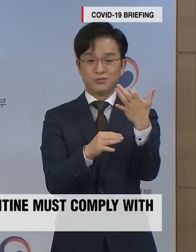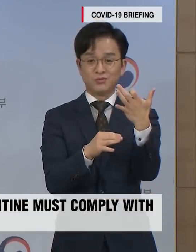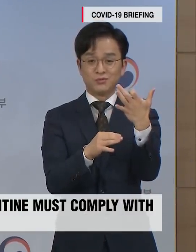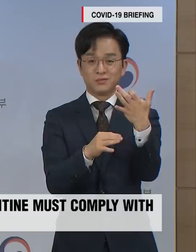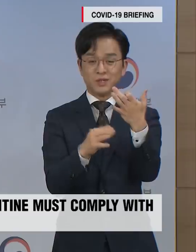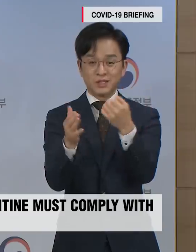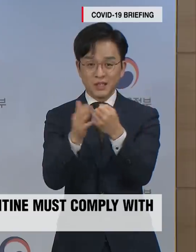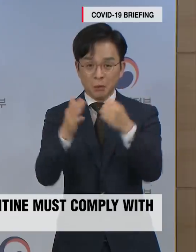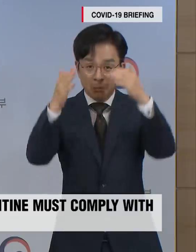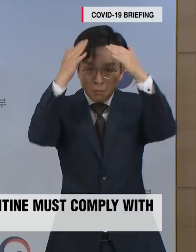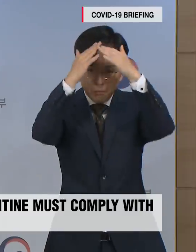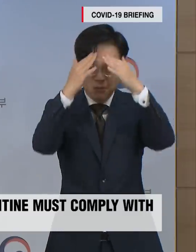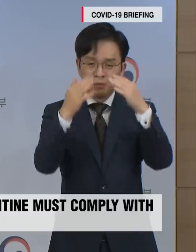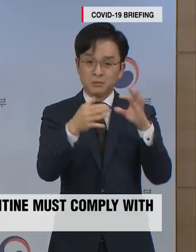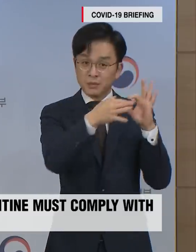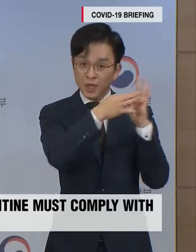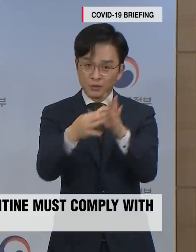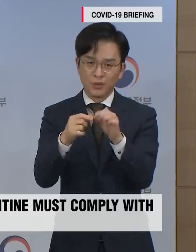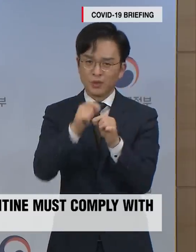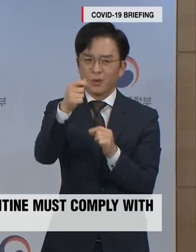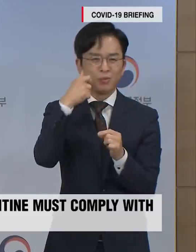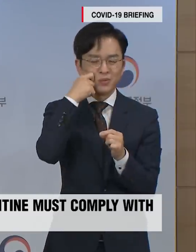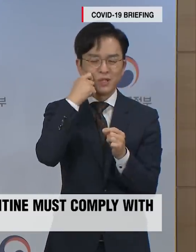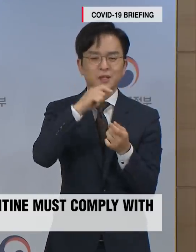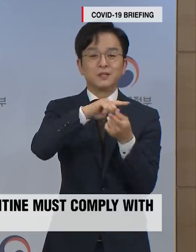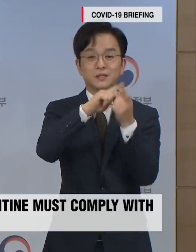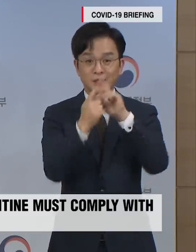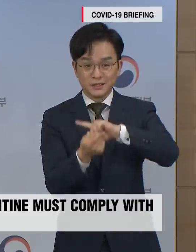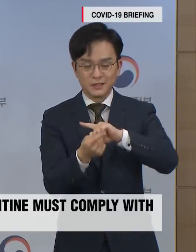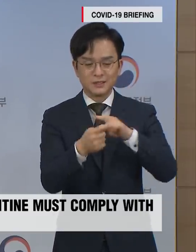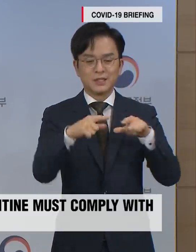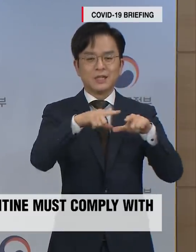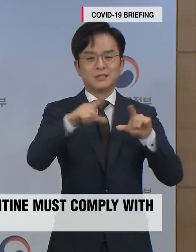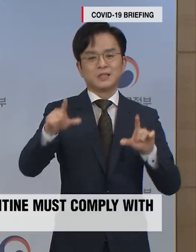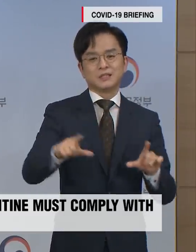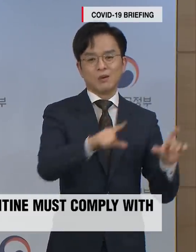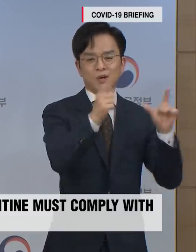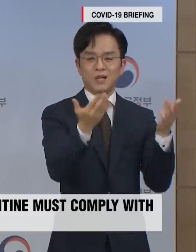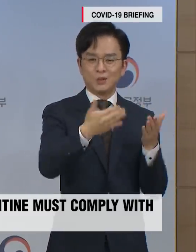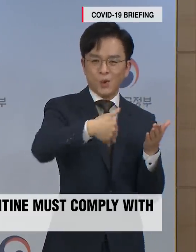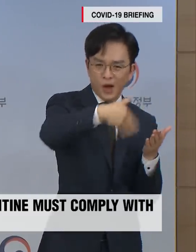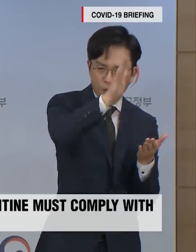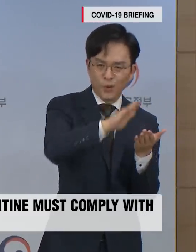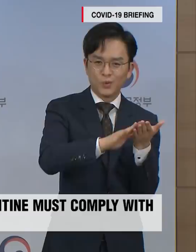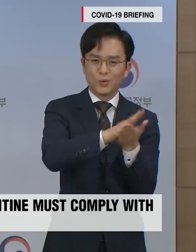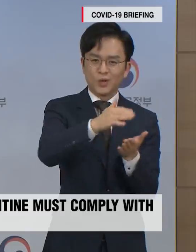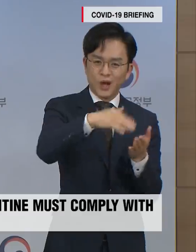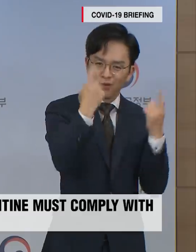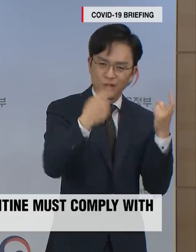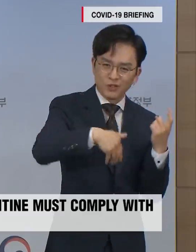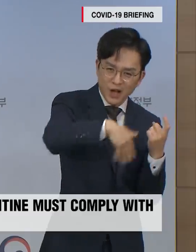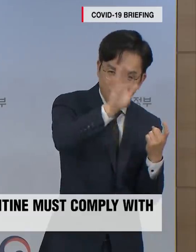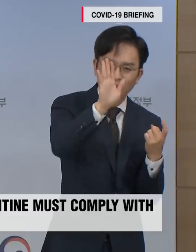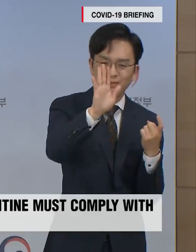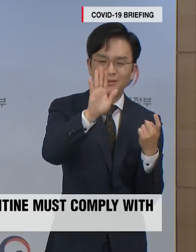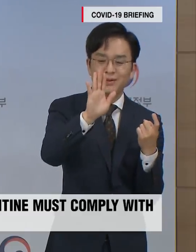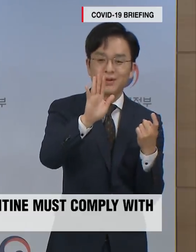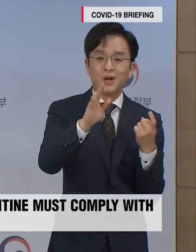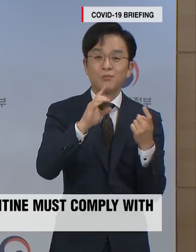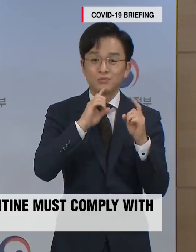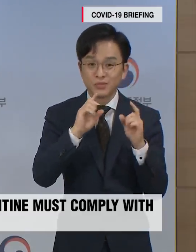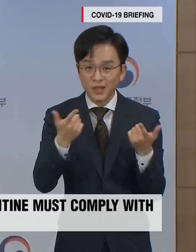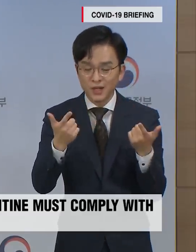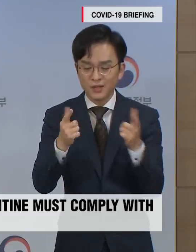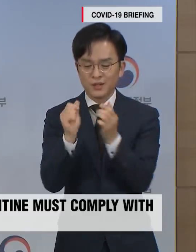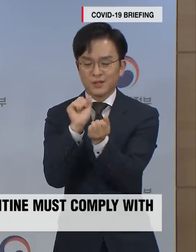long-term outbreak, we have to make sure to limit our social activities and continue